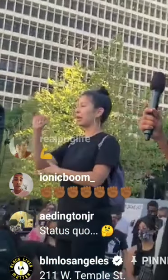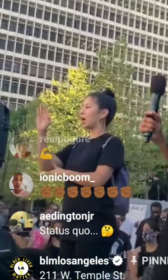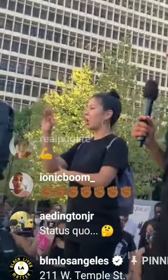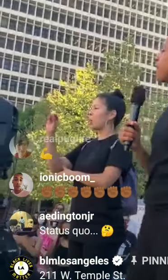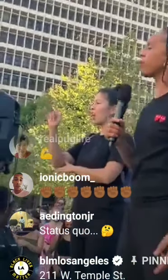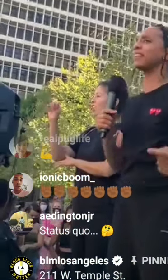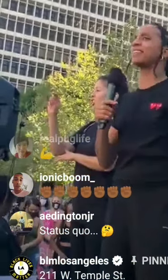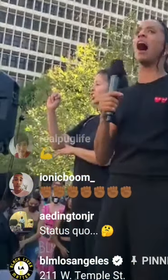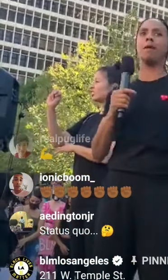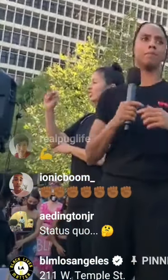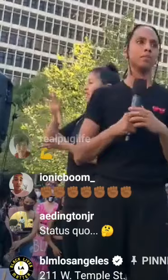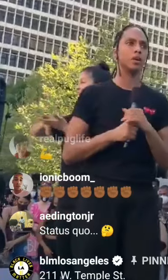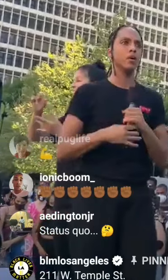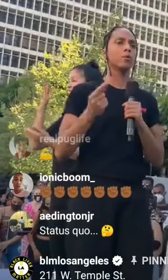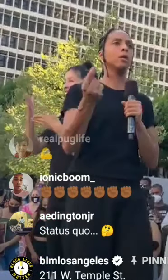for today, gone tomorrow.